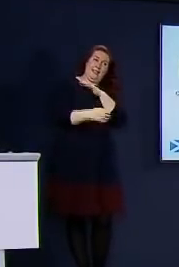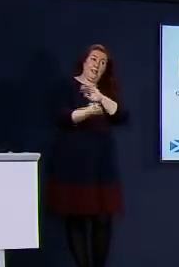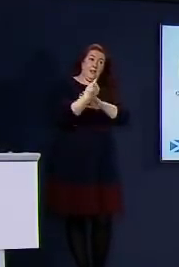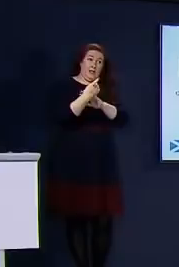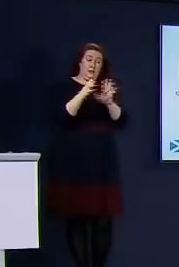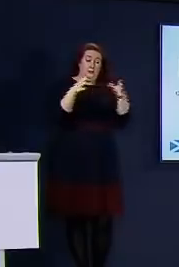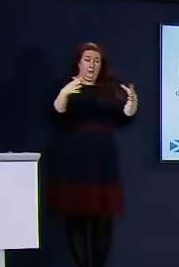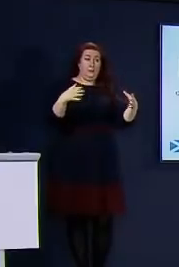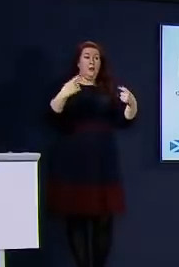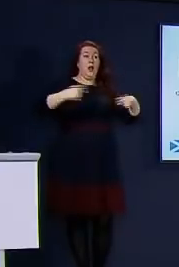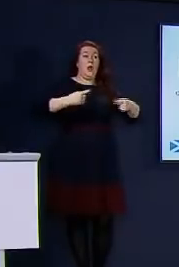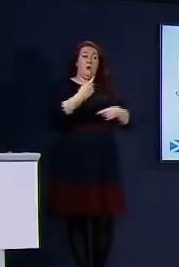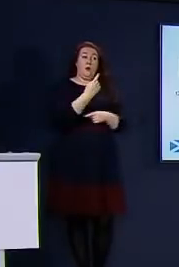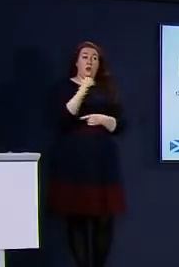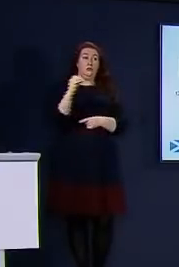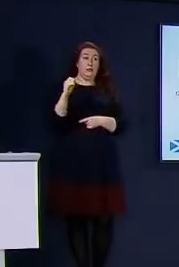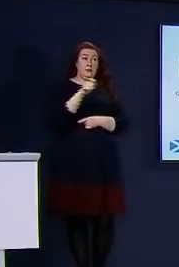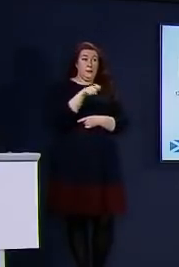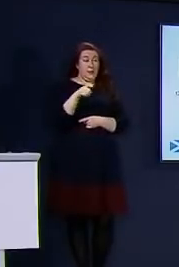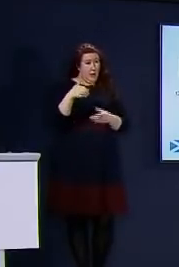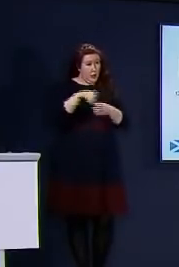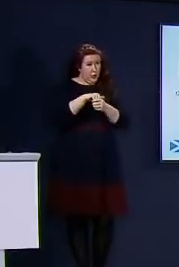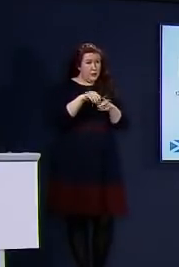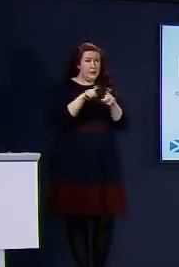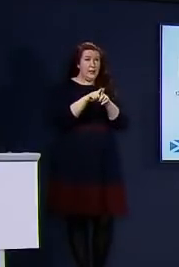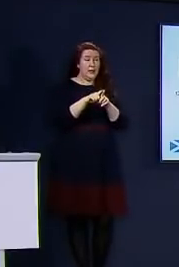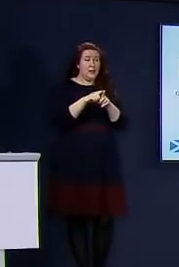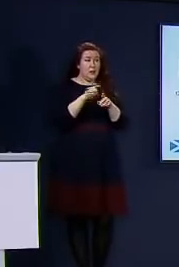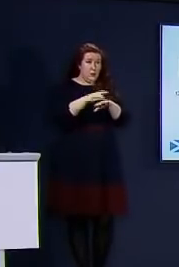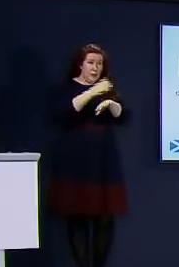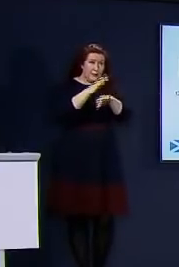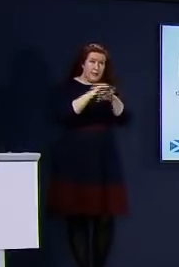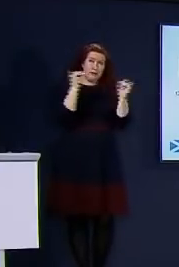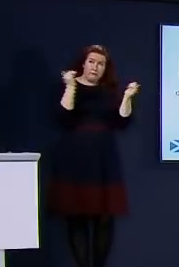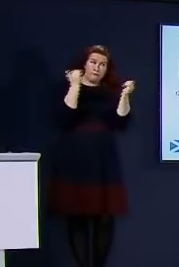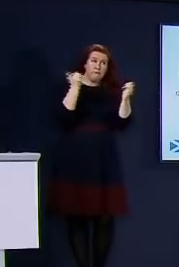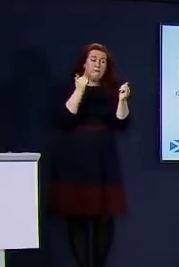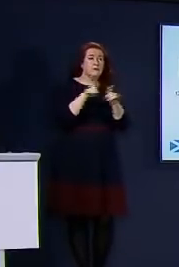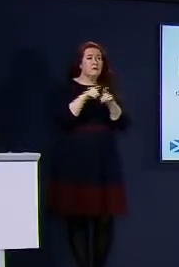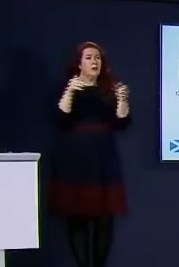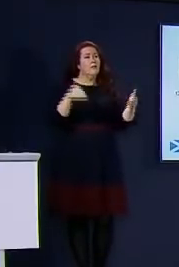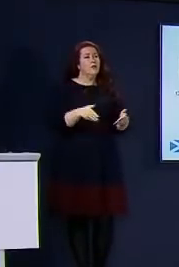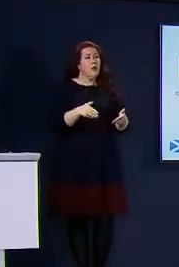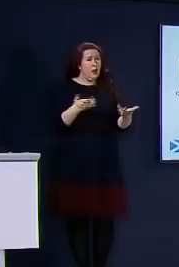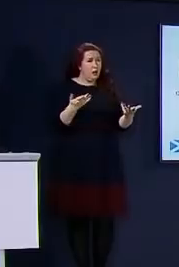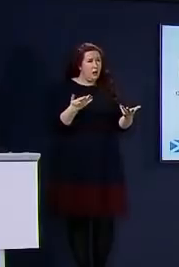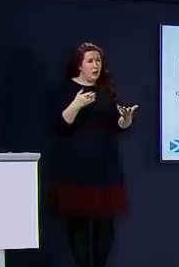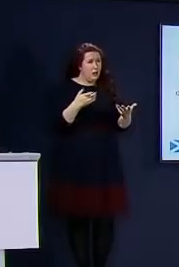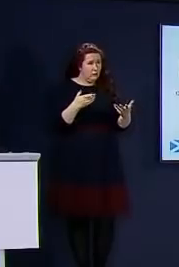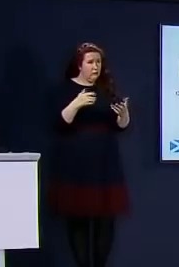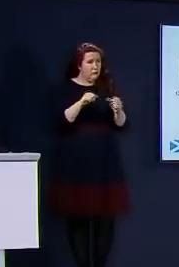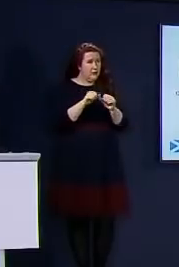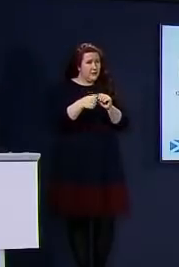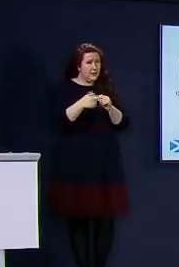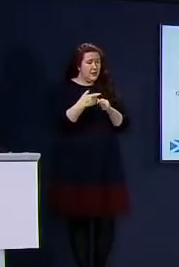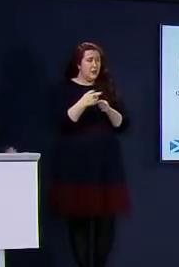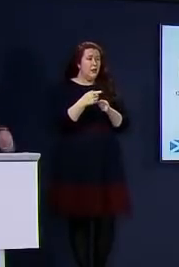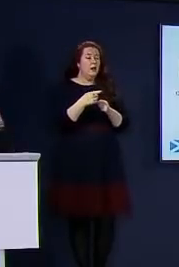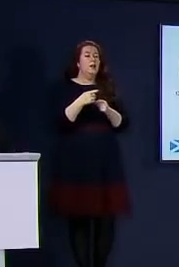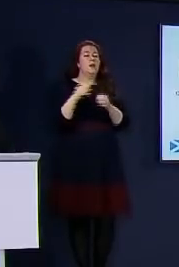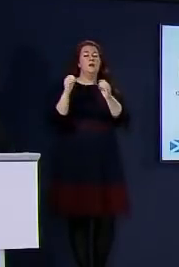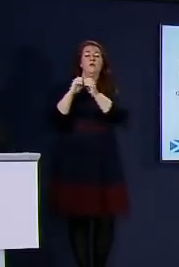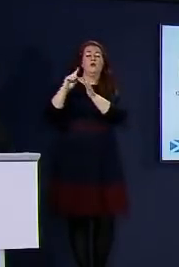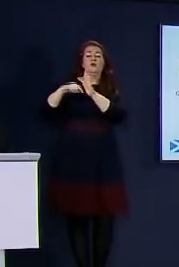100 people, does that include weddings and wakes? And otherwise, Boris Johnson had announced 30 people can meet